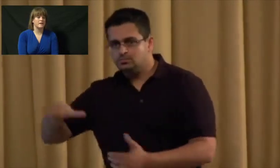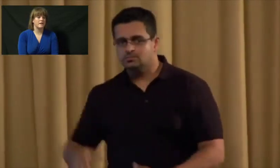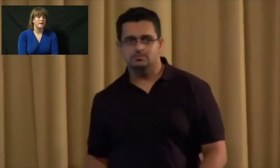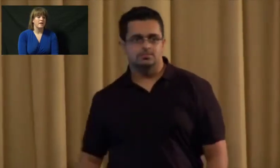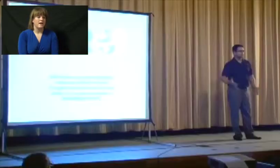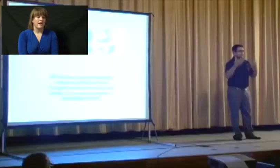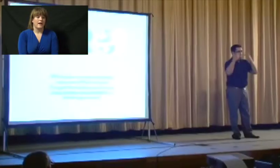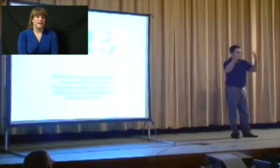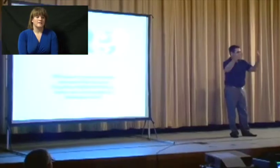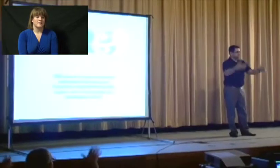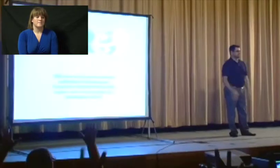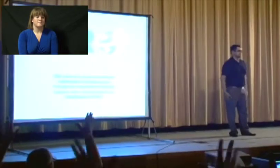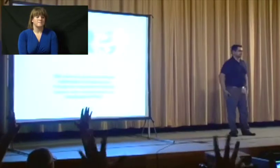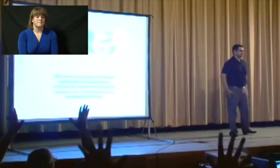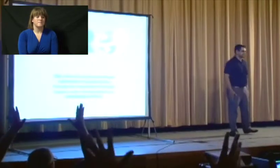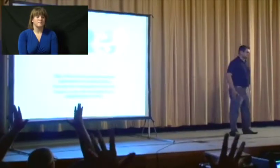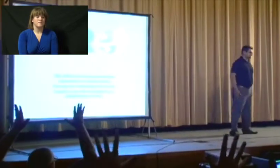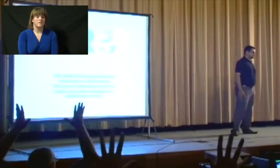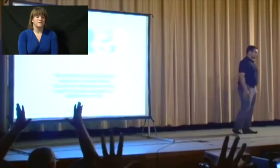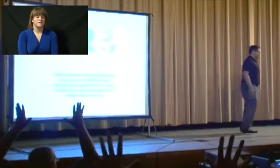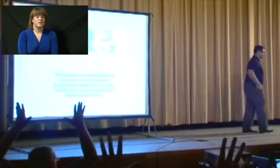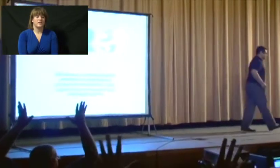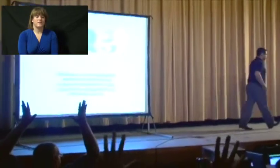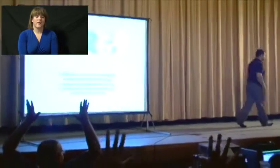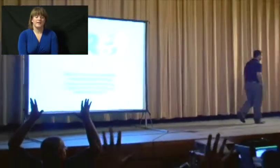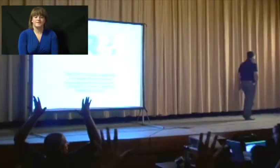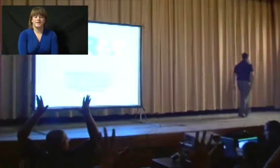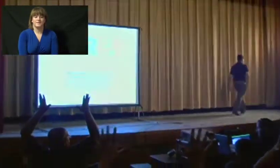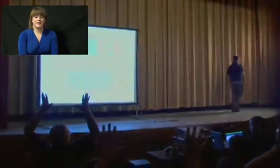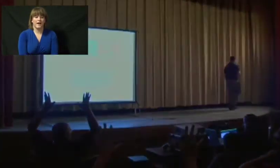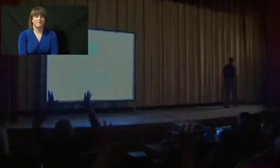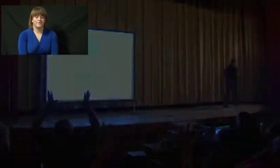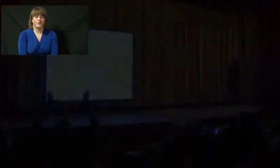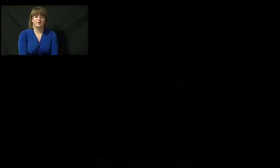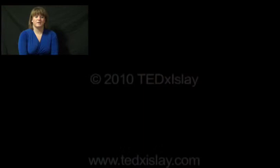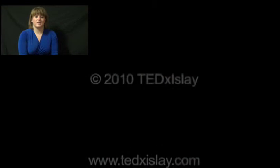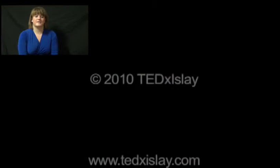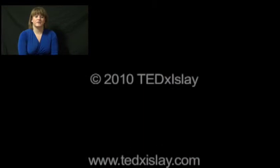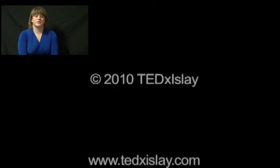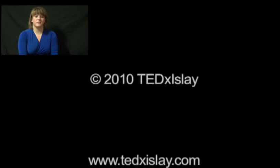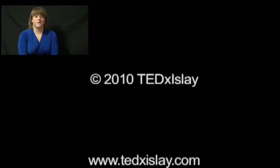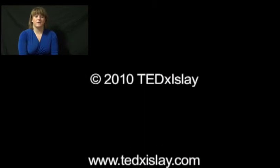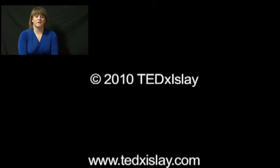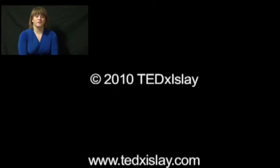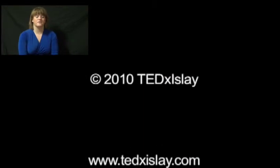expanding, and doing all of that. So that's all I have for you. I'm going to continue doing my work.